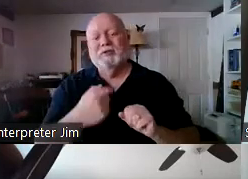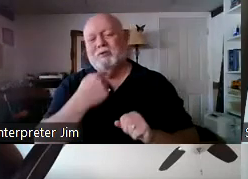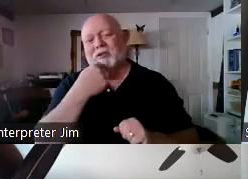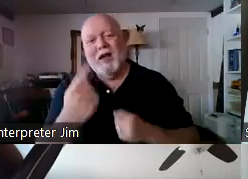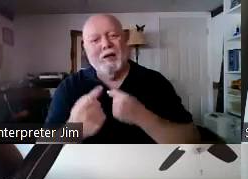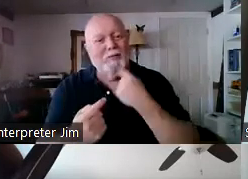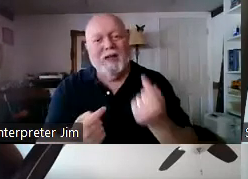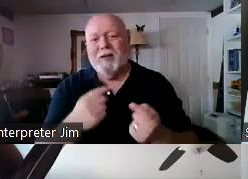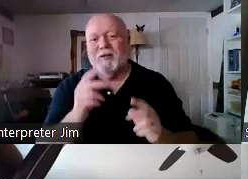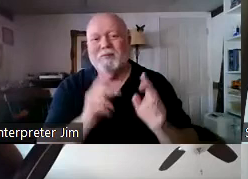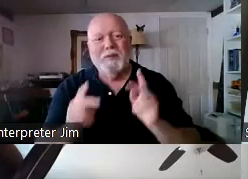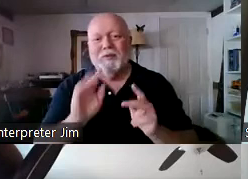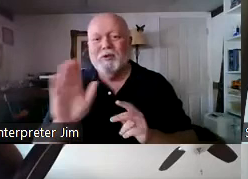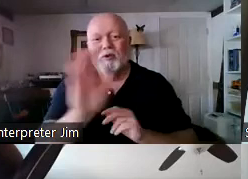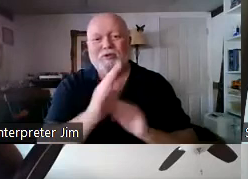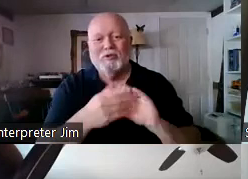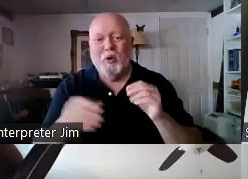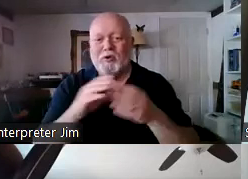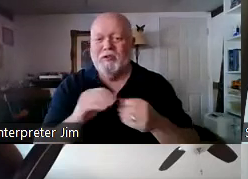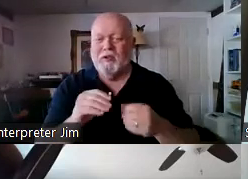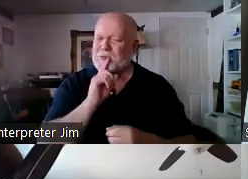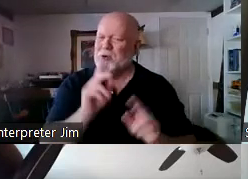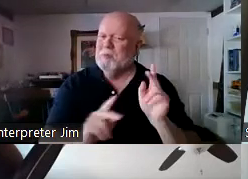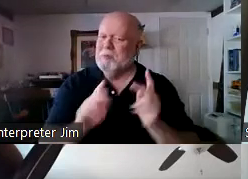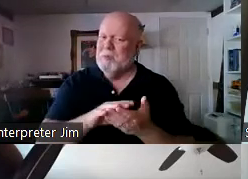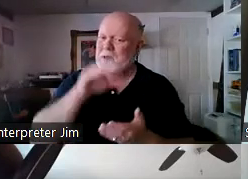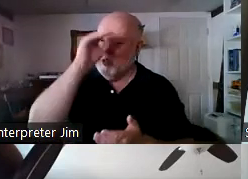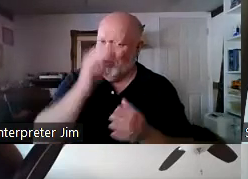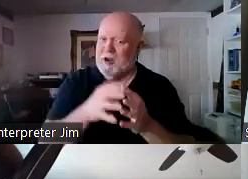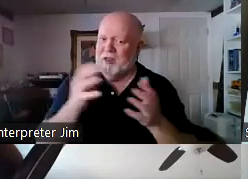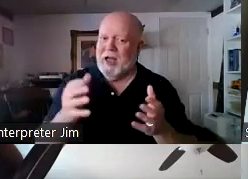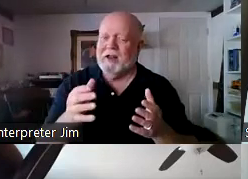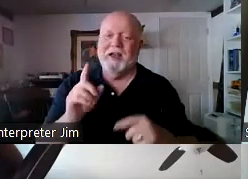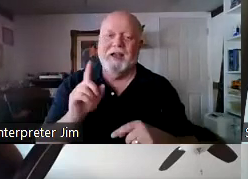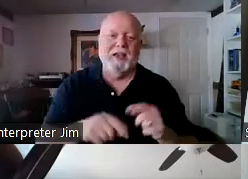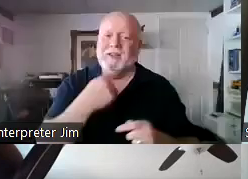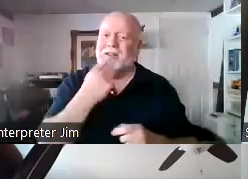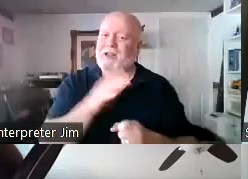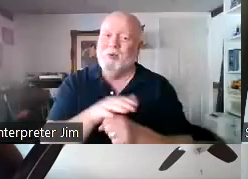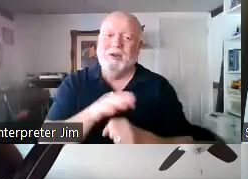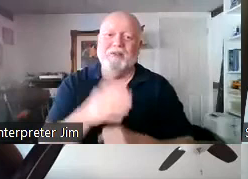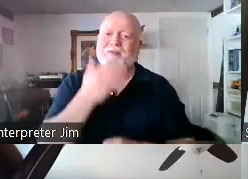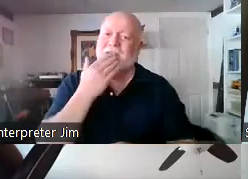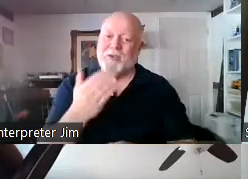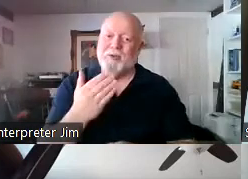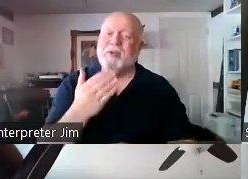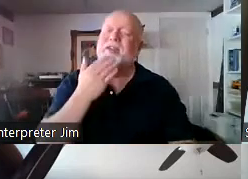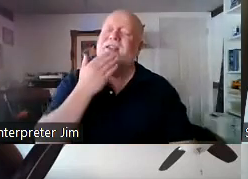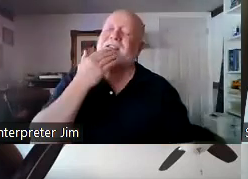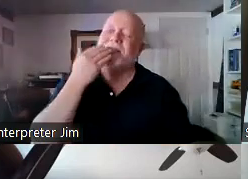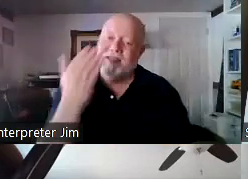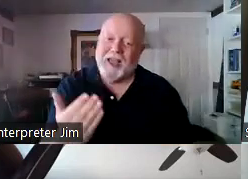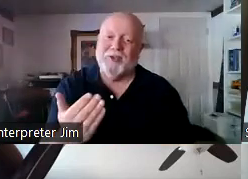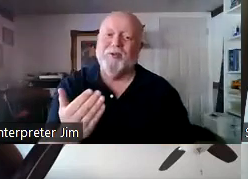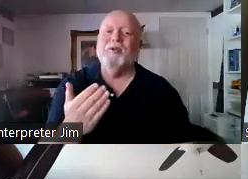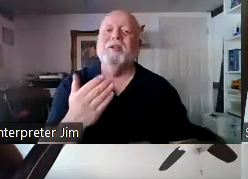learned a lot. I know I did. I can't express it enough. Thank you very much for being a part of this panel. Thank you to everyone